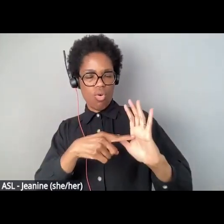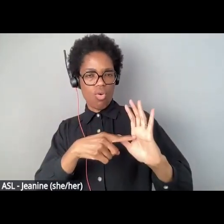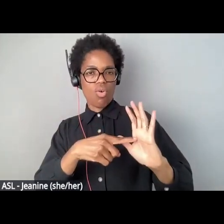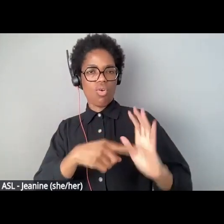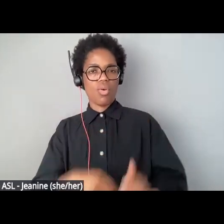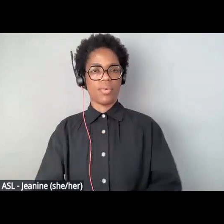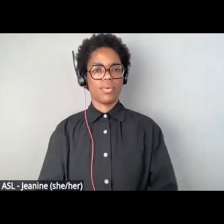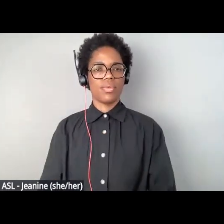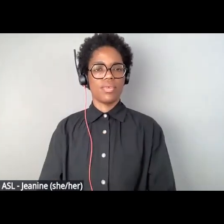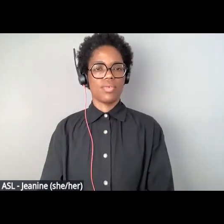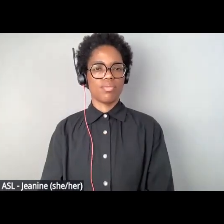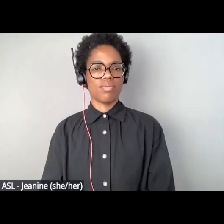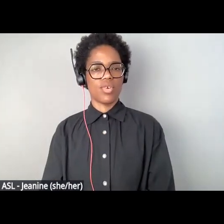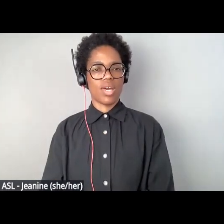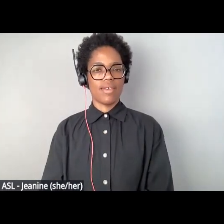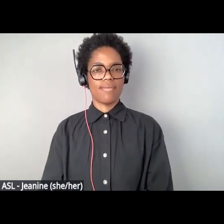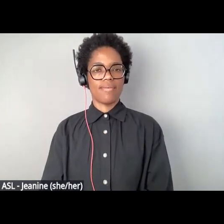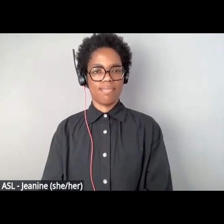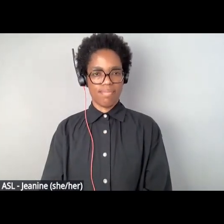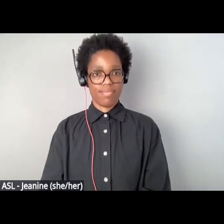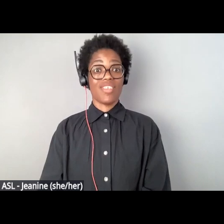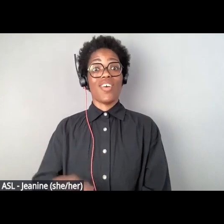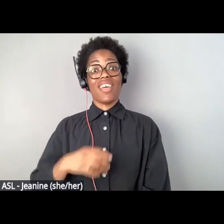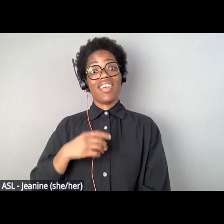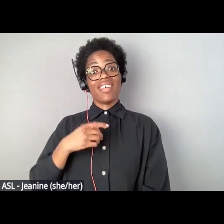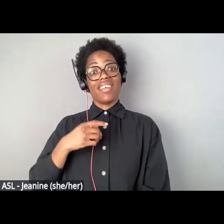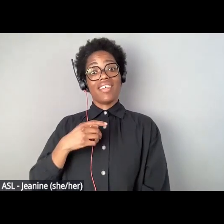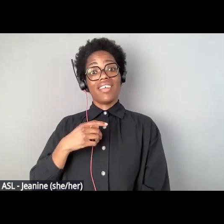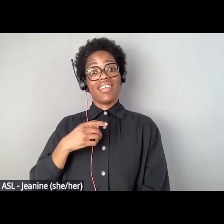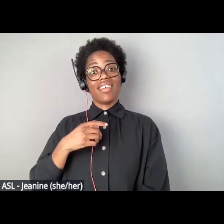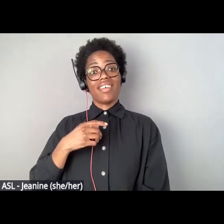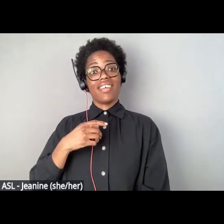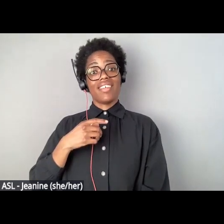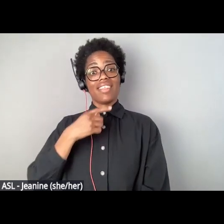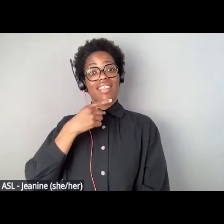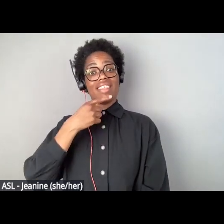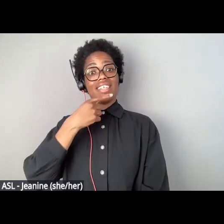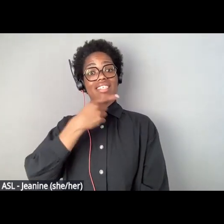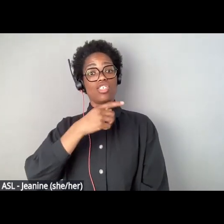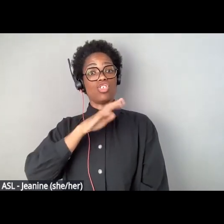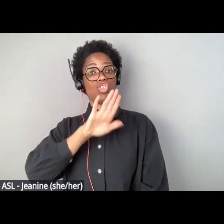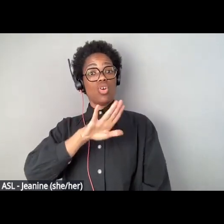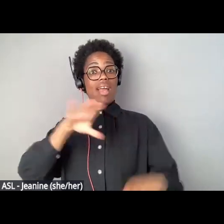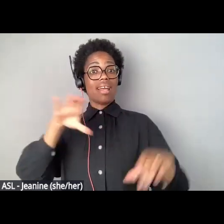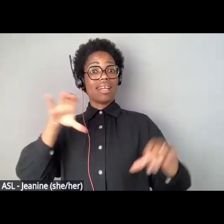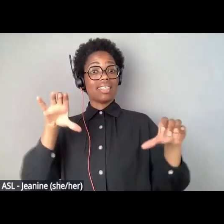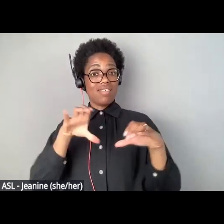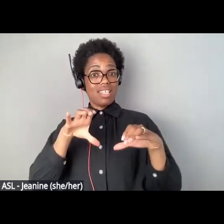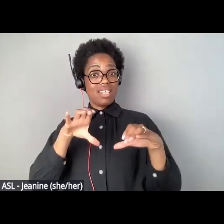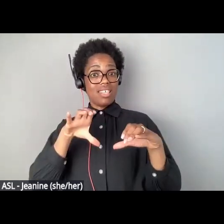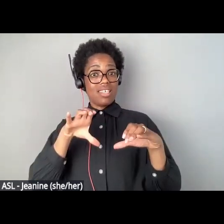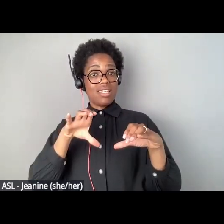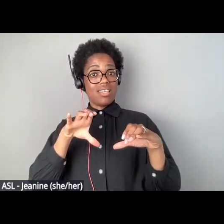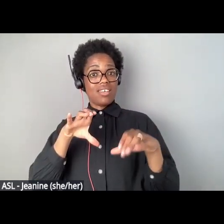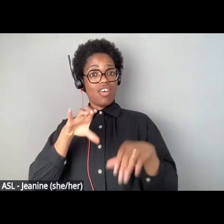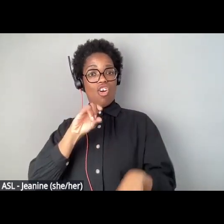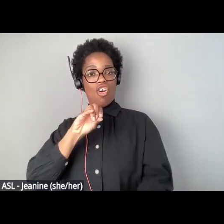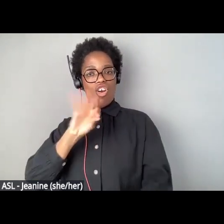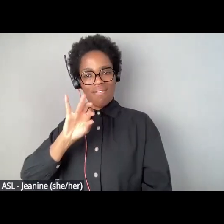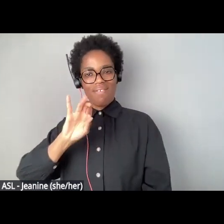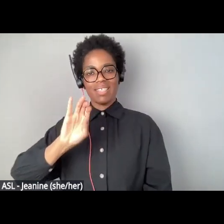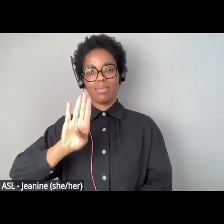This is your activity off Facebook technologies. And this means that they are collecting information